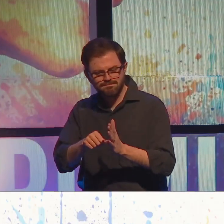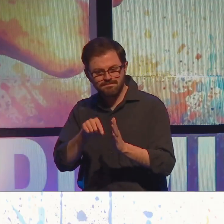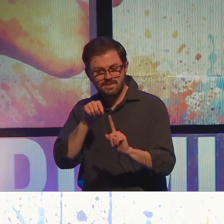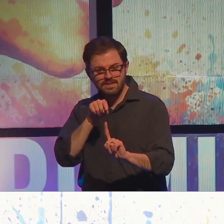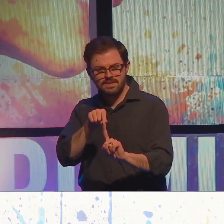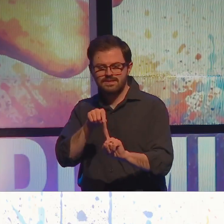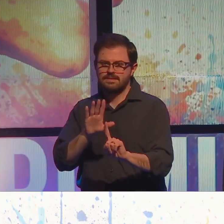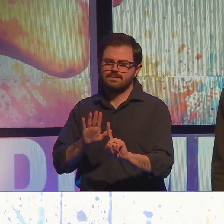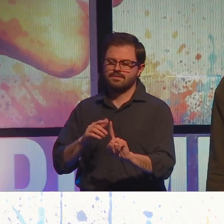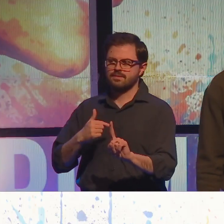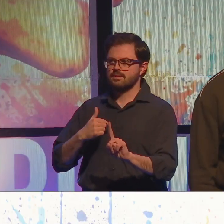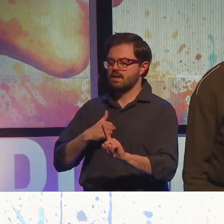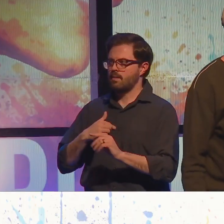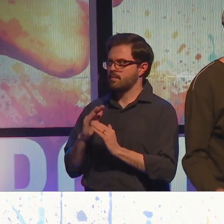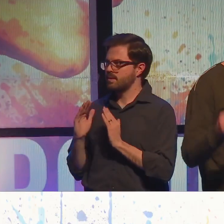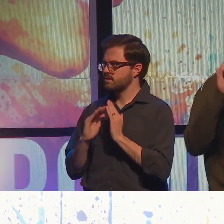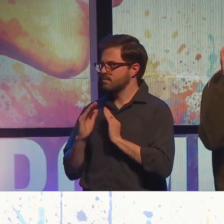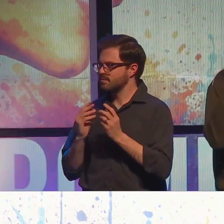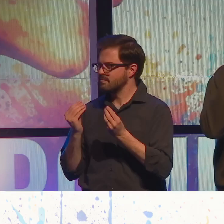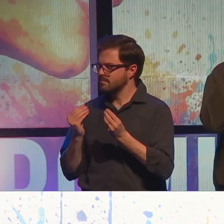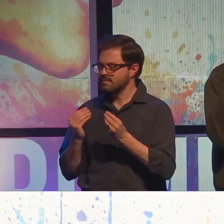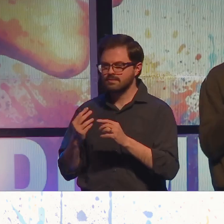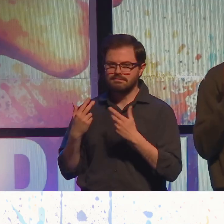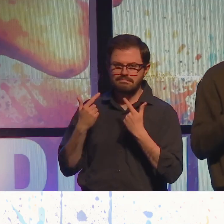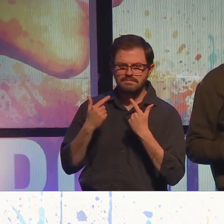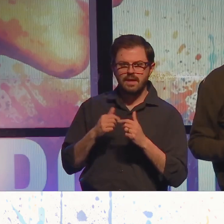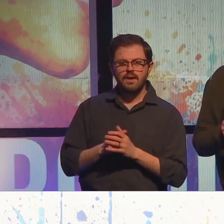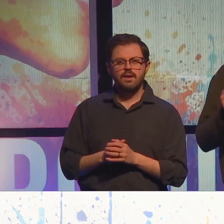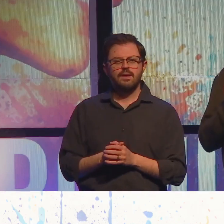I'm going to get in so much trouble. Okay, listen.